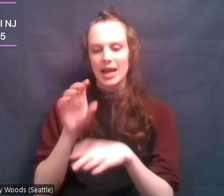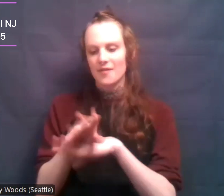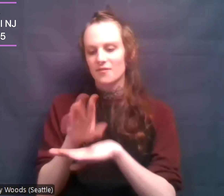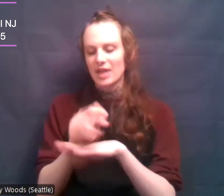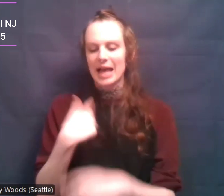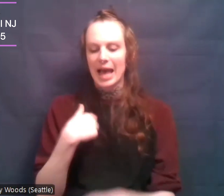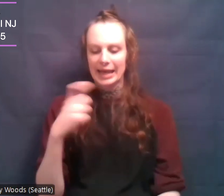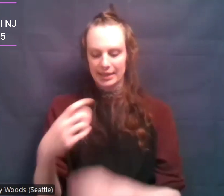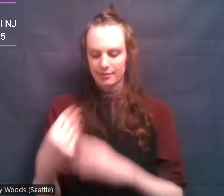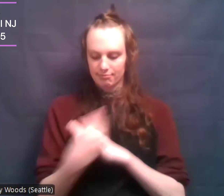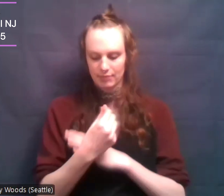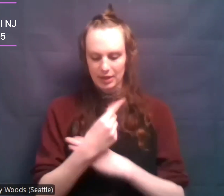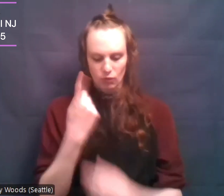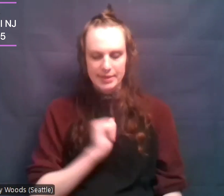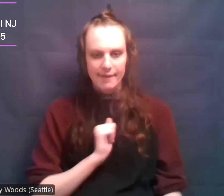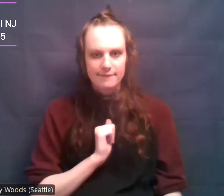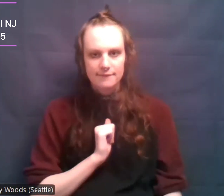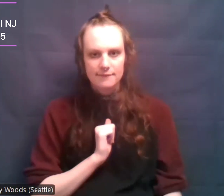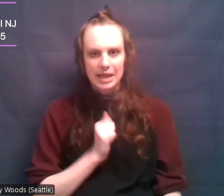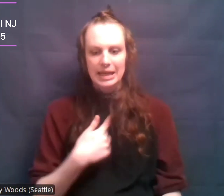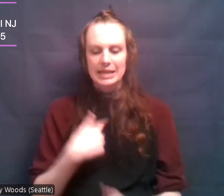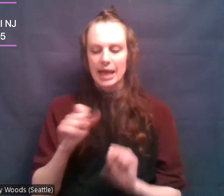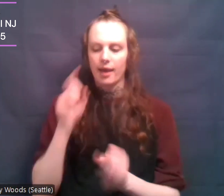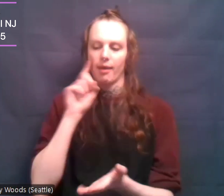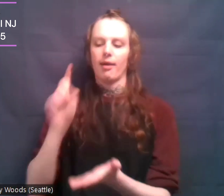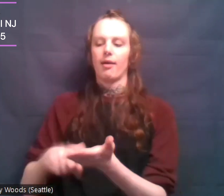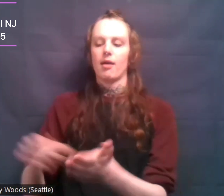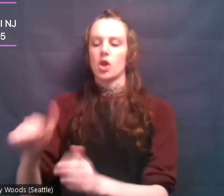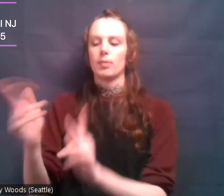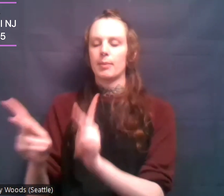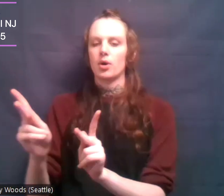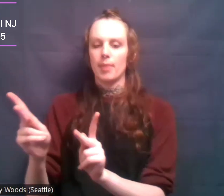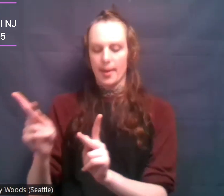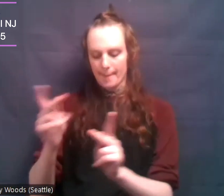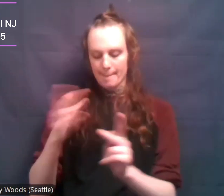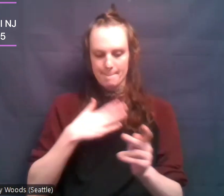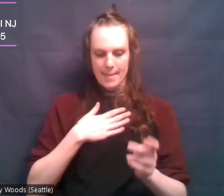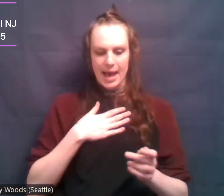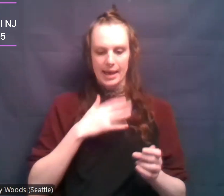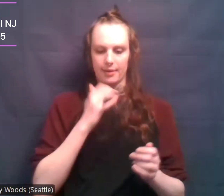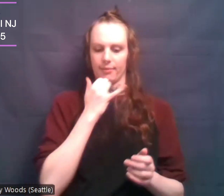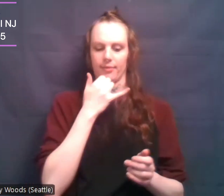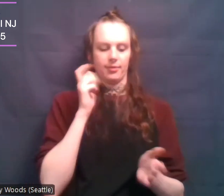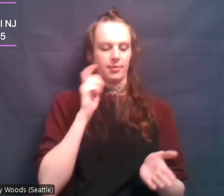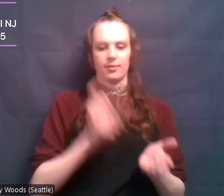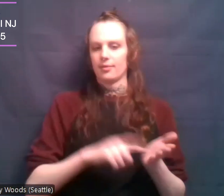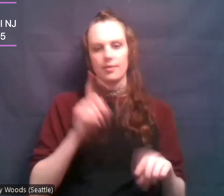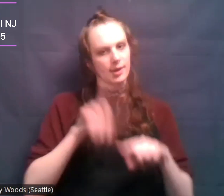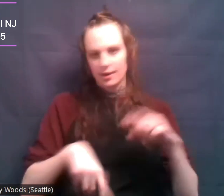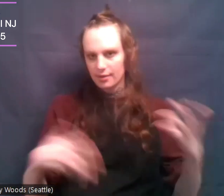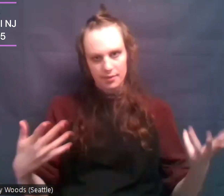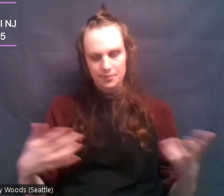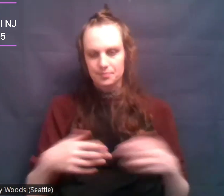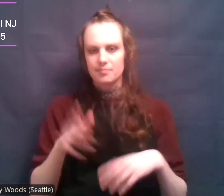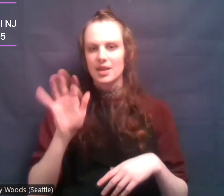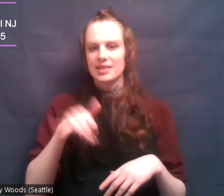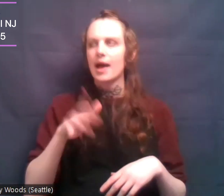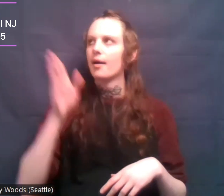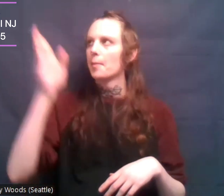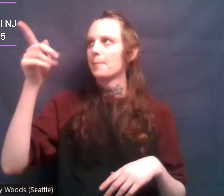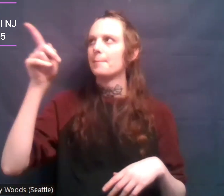I can spot it in other people, but I can't spot it in myself. And that's God's will working for me as they had,